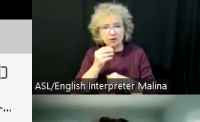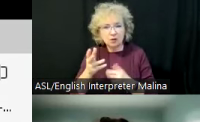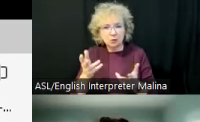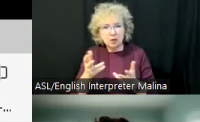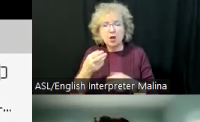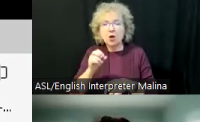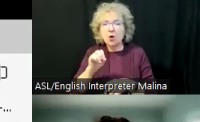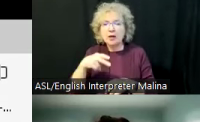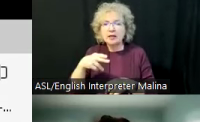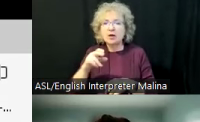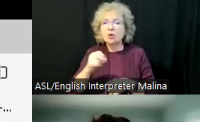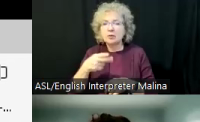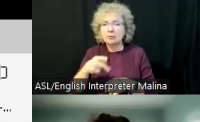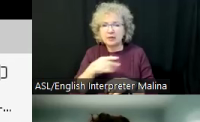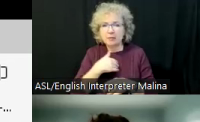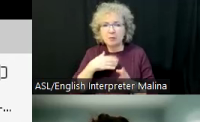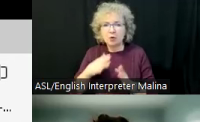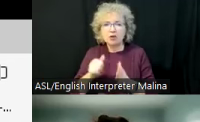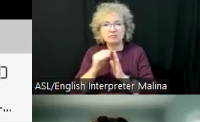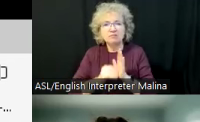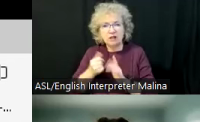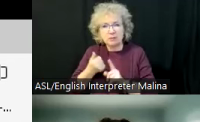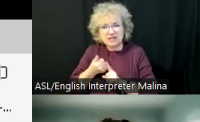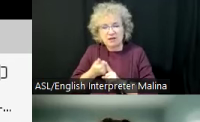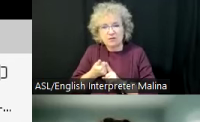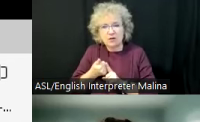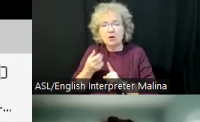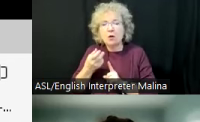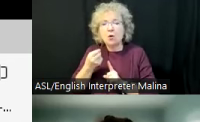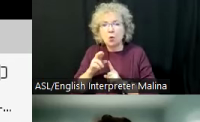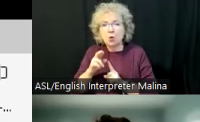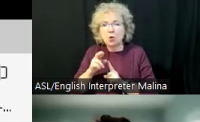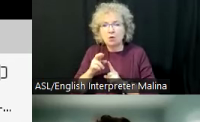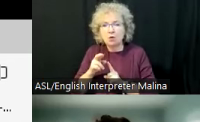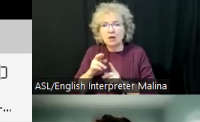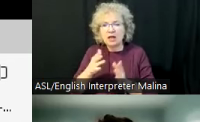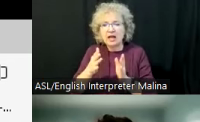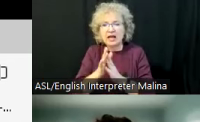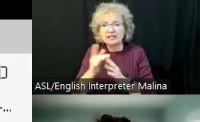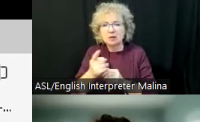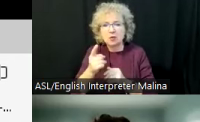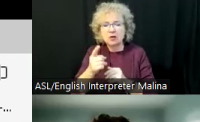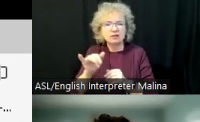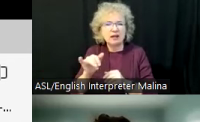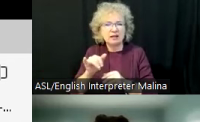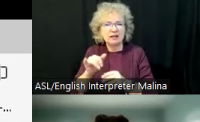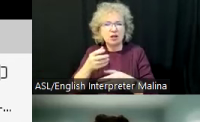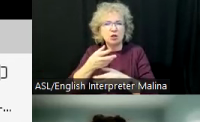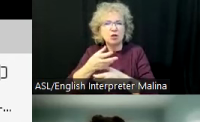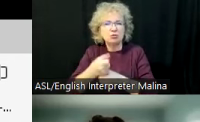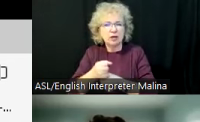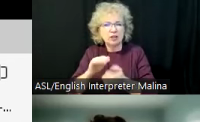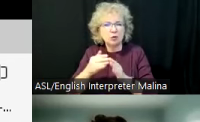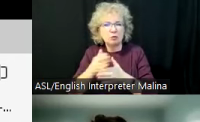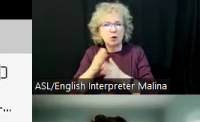fill out this form by themselves. They can ask someone like a trusted community partner such